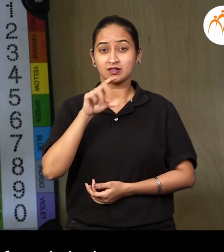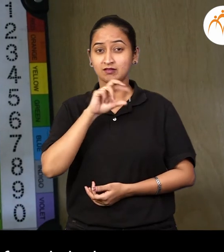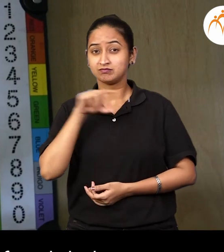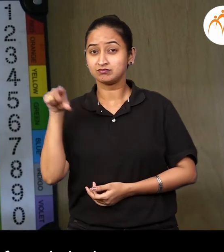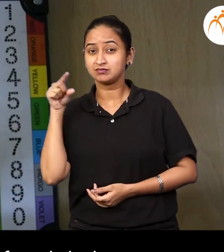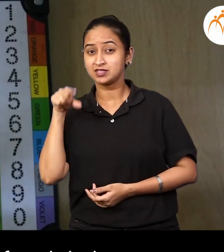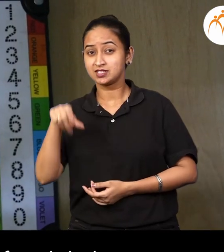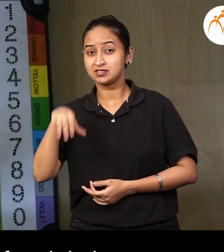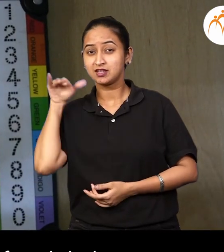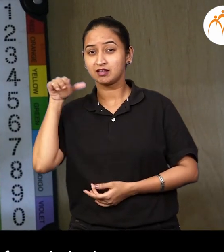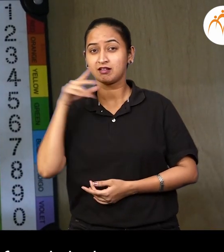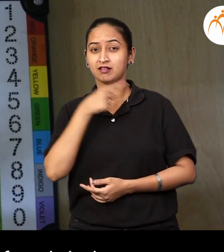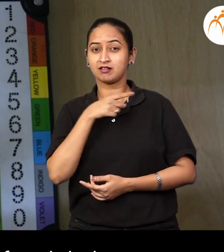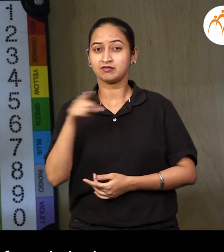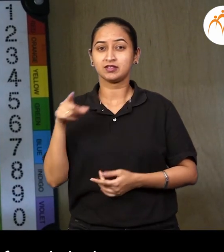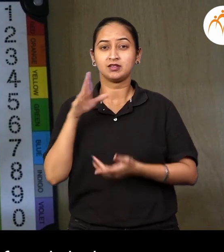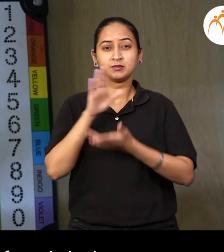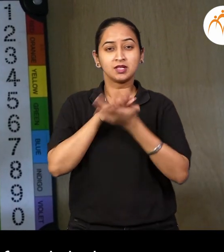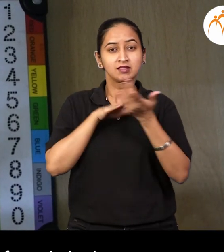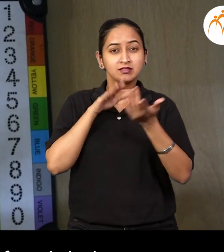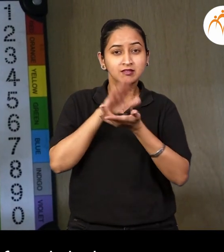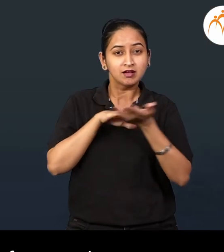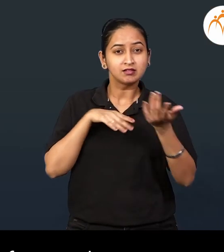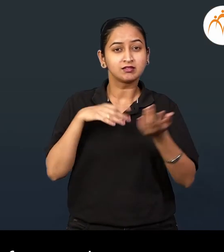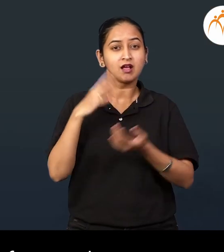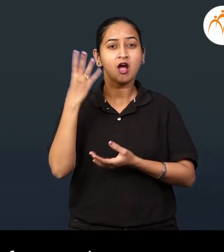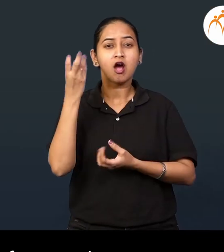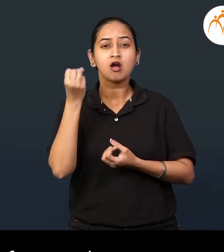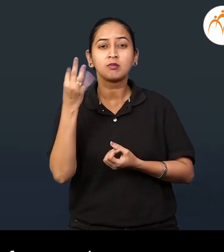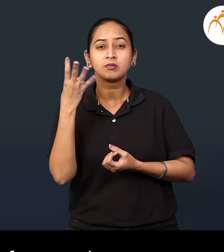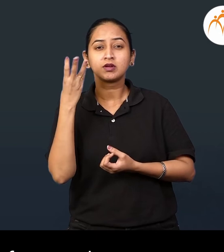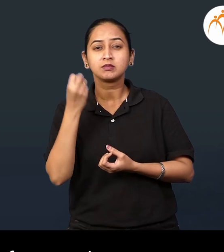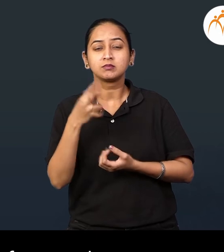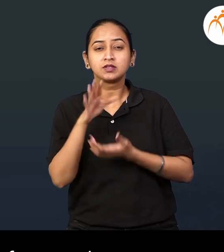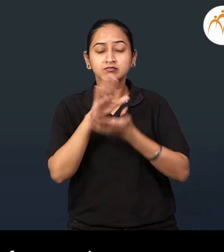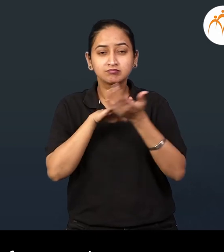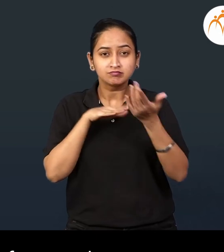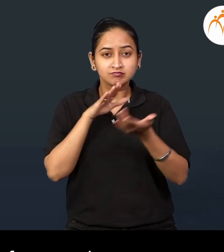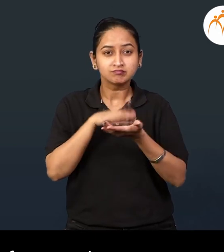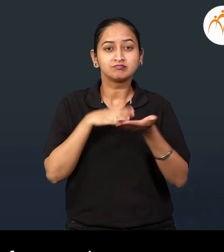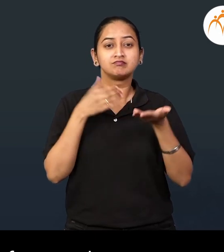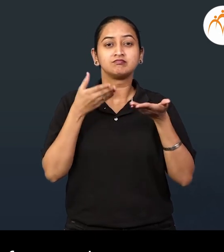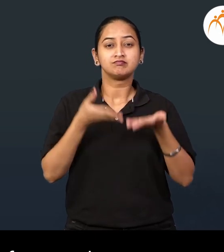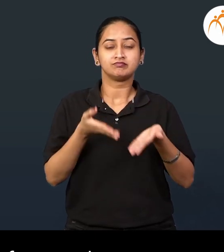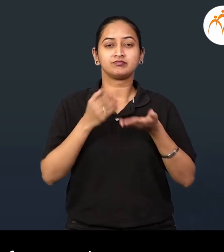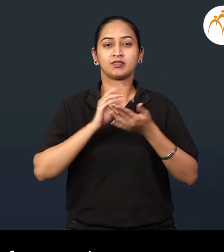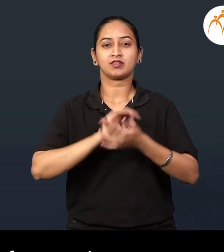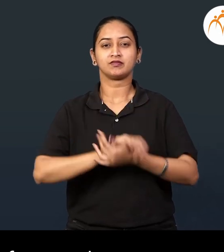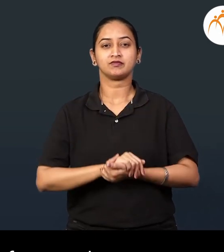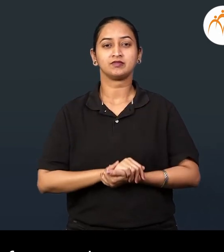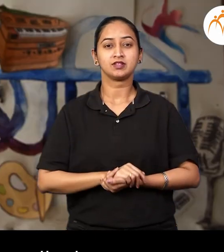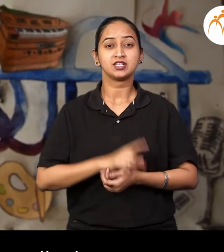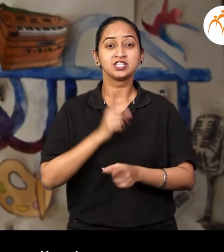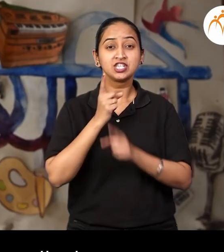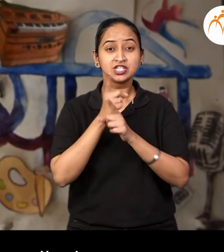are cards for alphabets. There are cards for numbers.